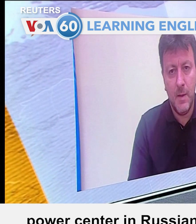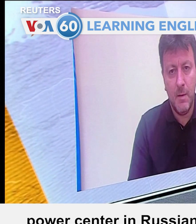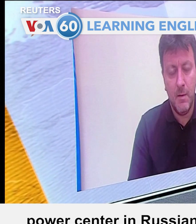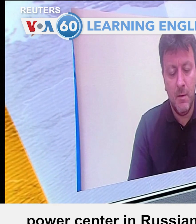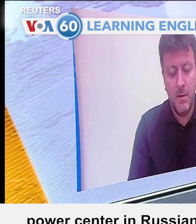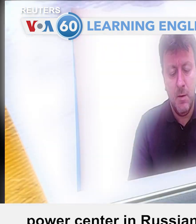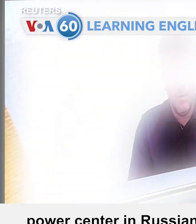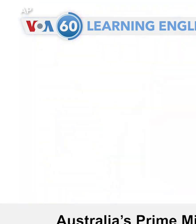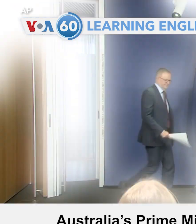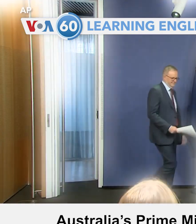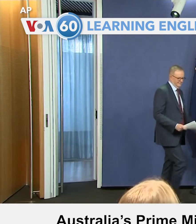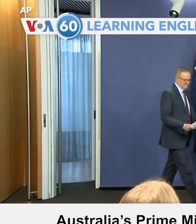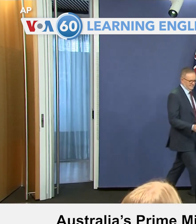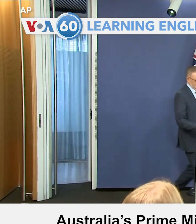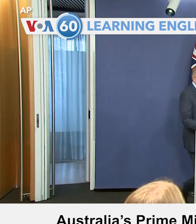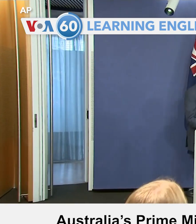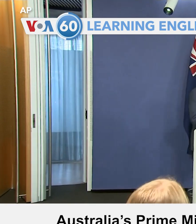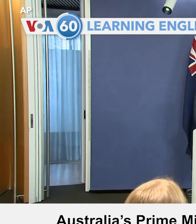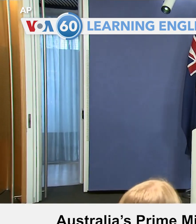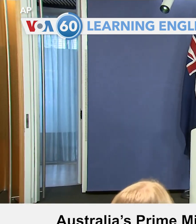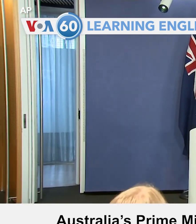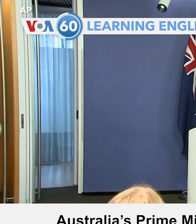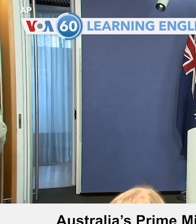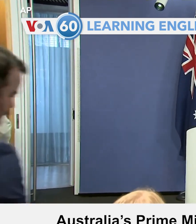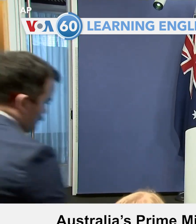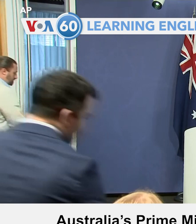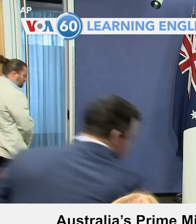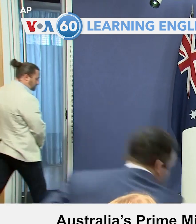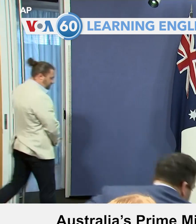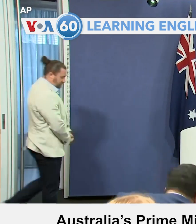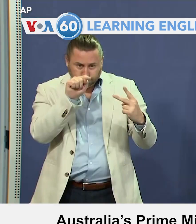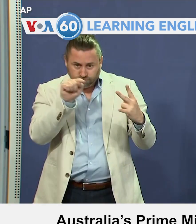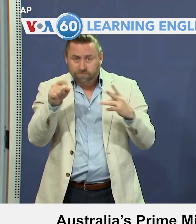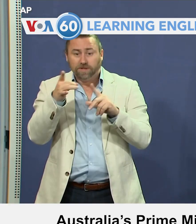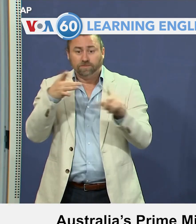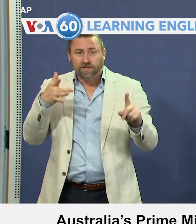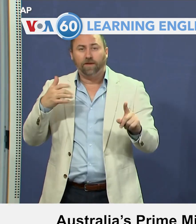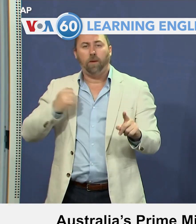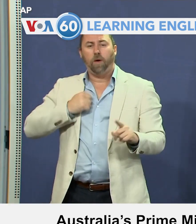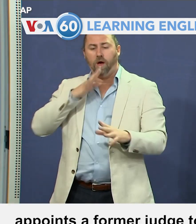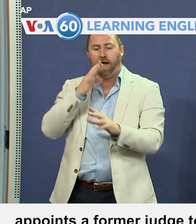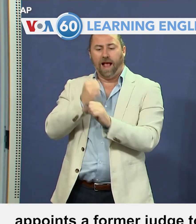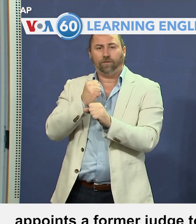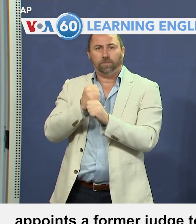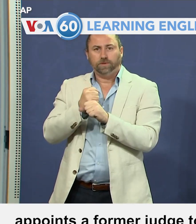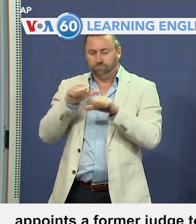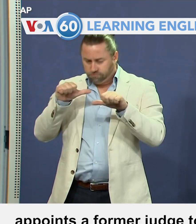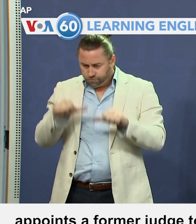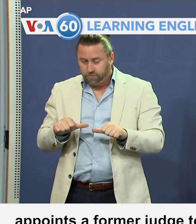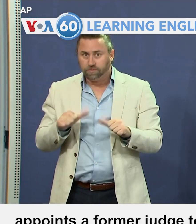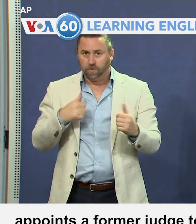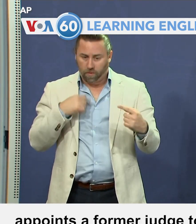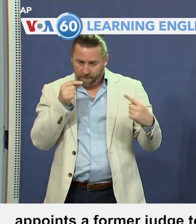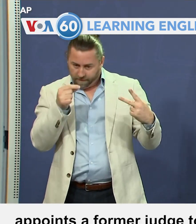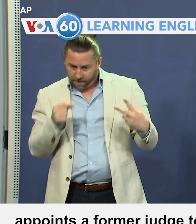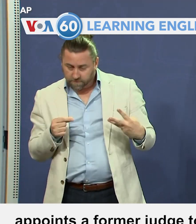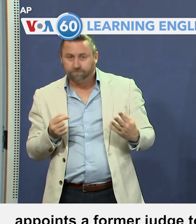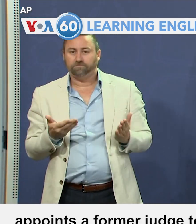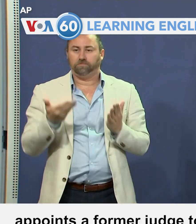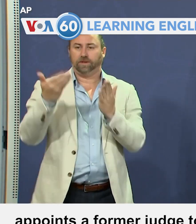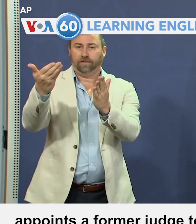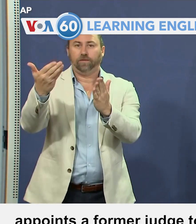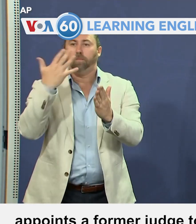southern Ukraine. Australia's Prime Minister Anthony Albanese appoints a former judge